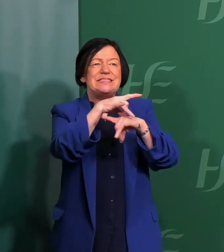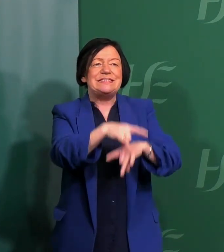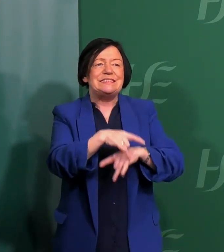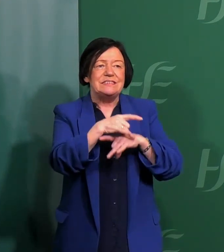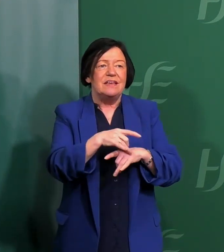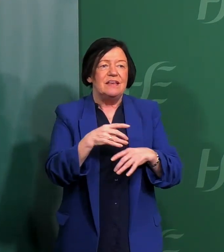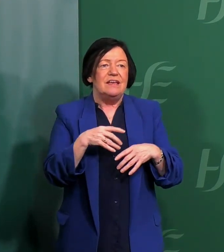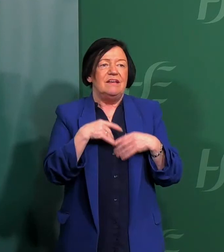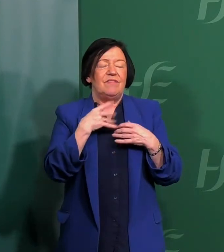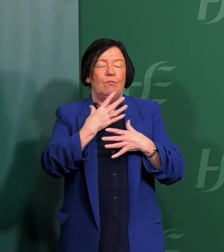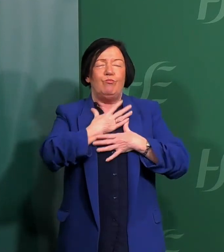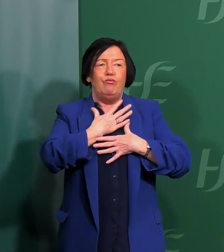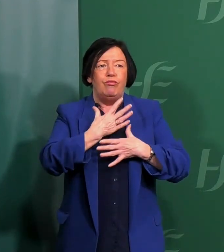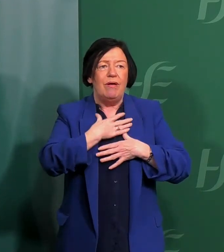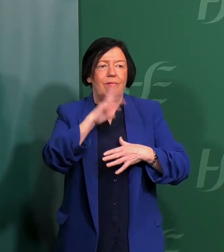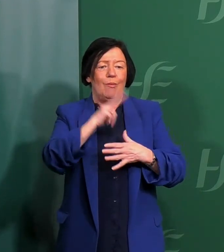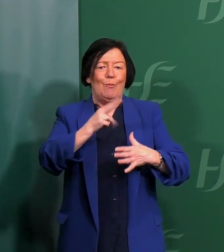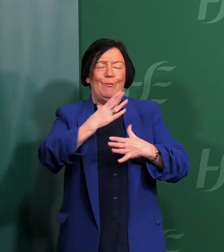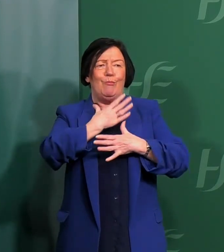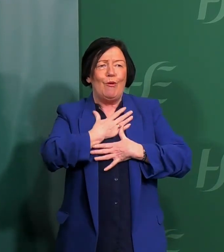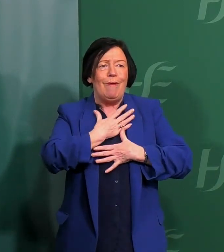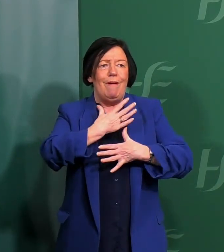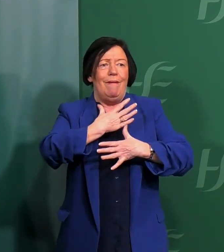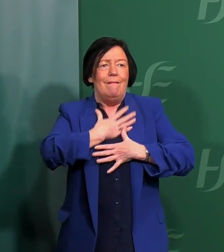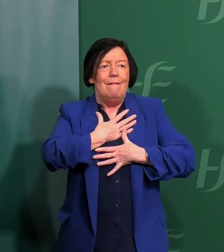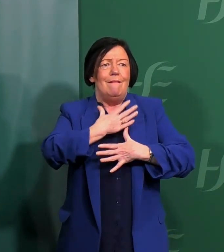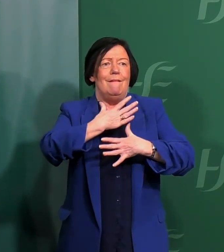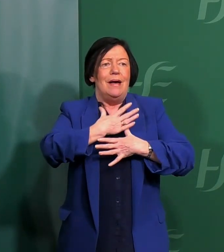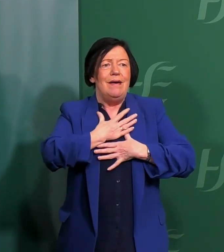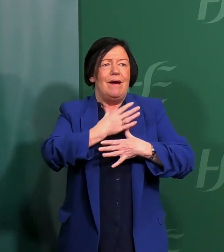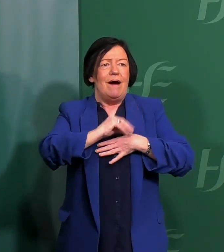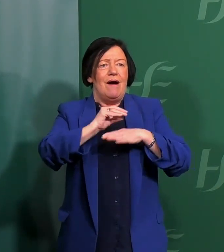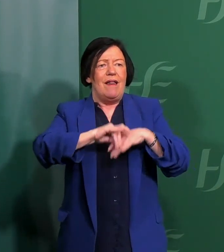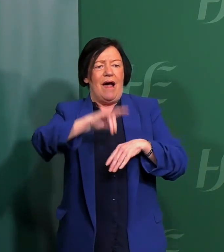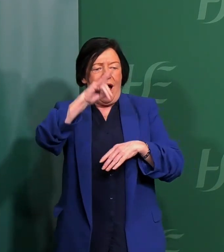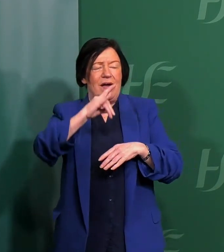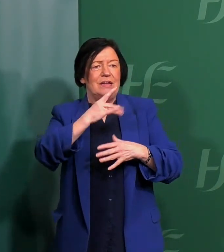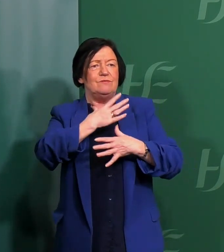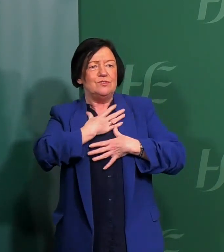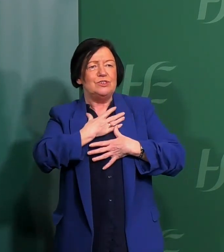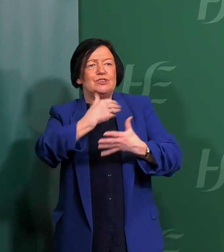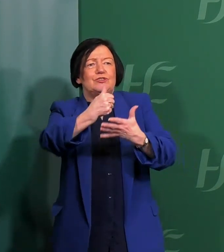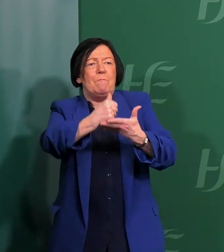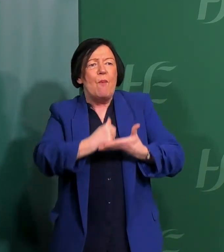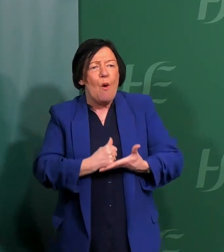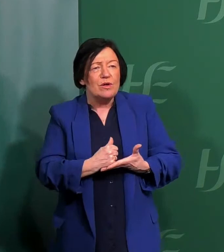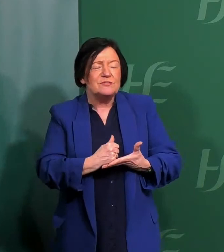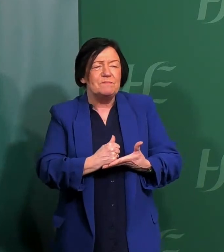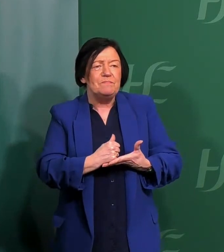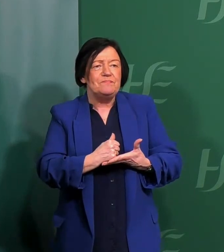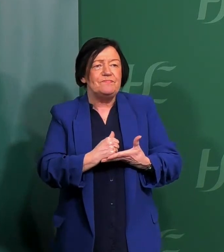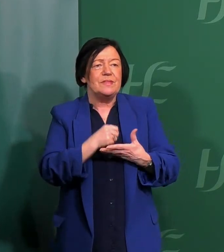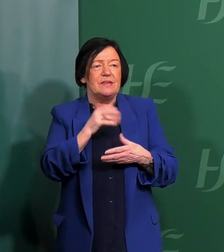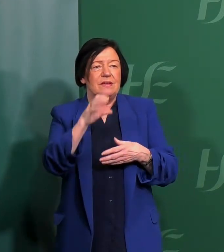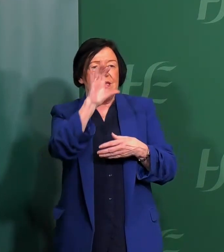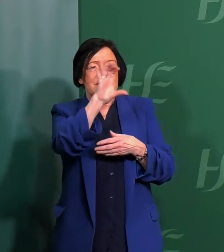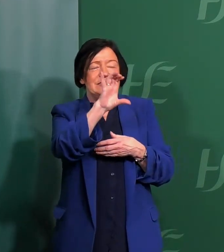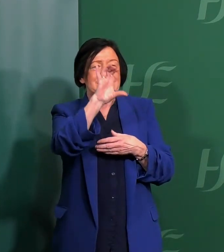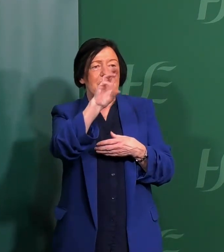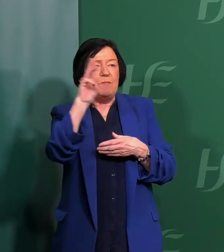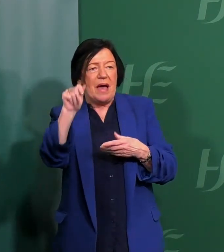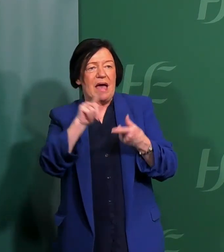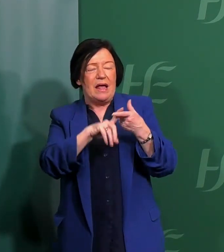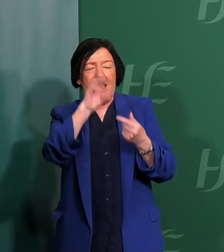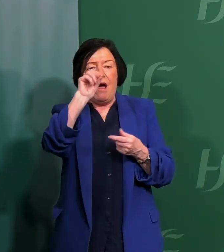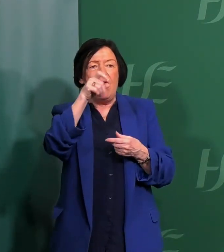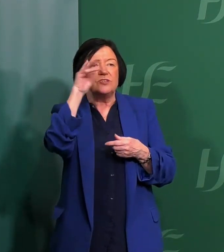feeling very breathless, are on high-end respiratory supports. We would call them CPAP and oxygen